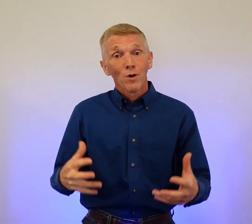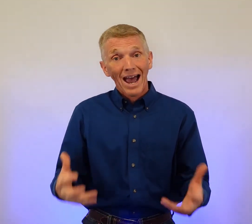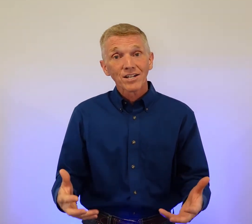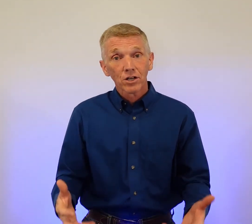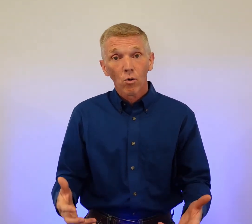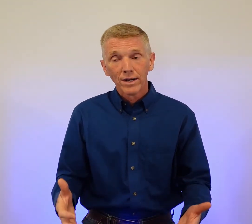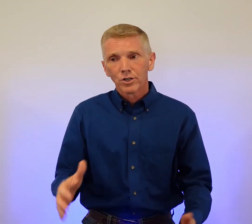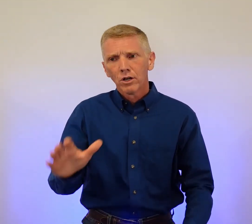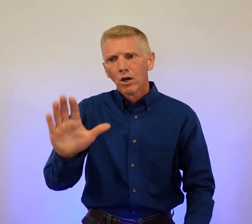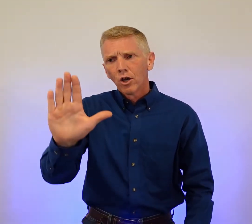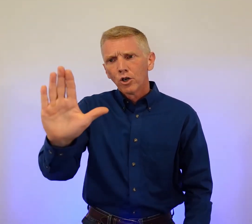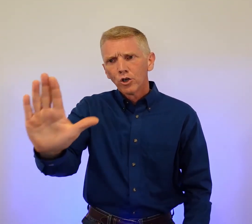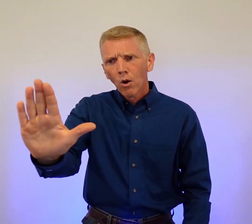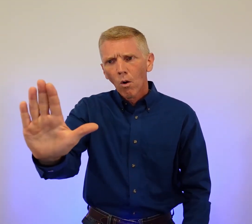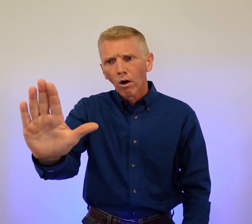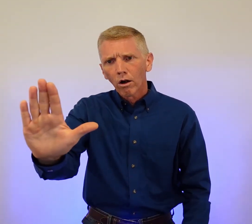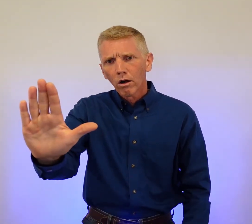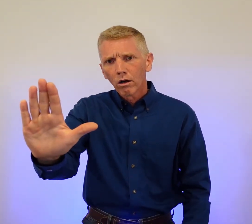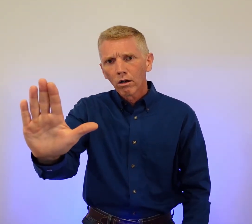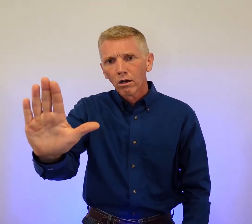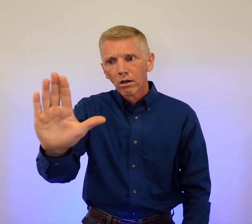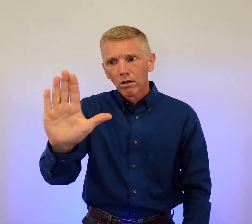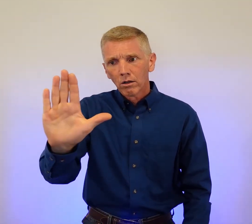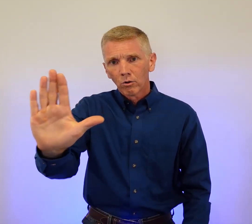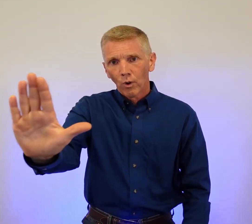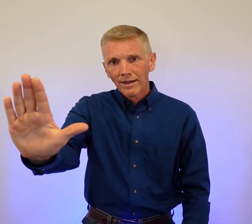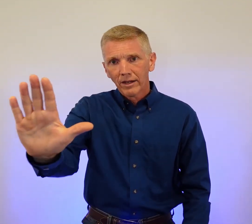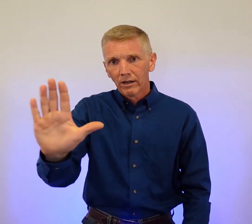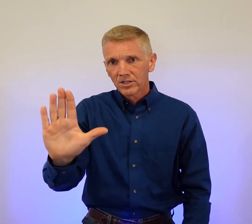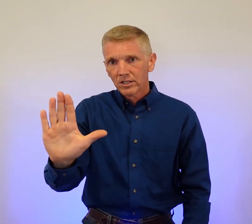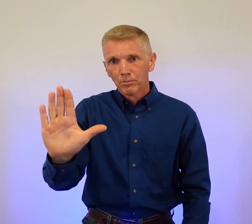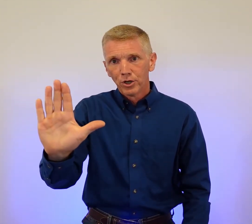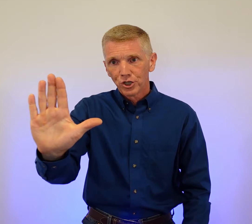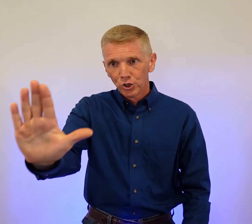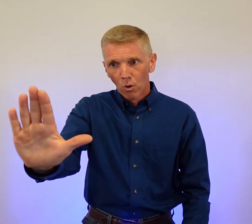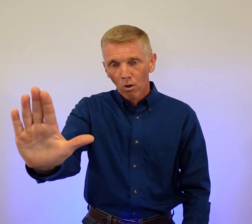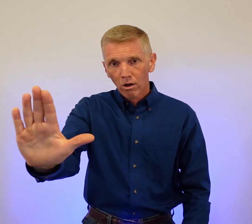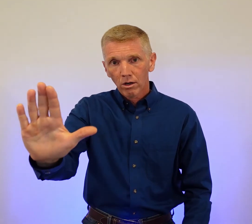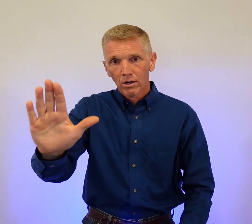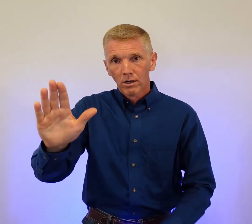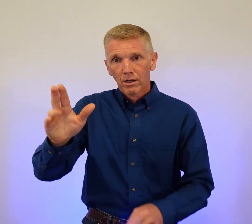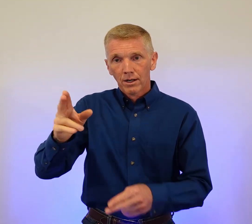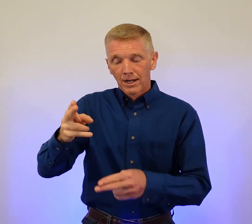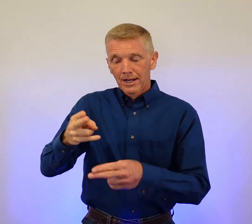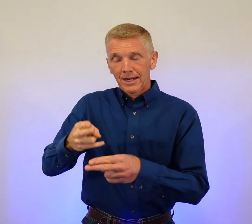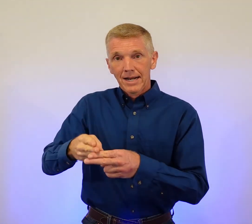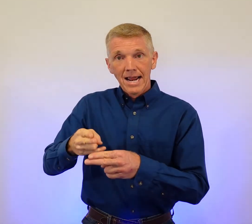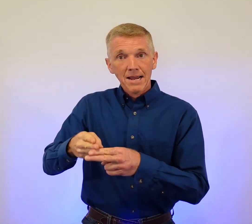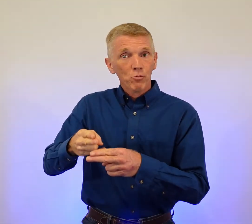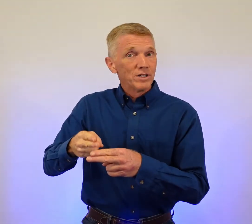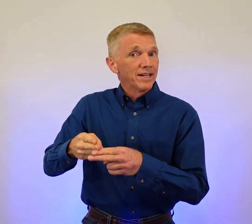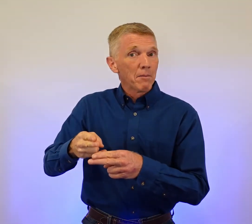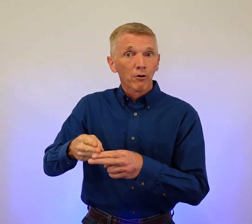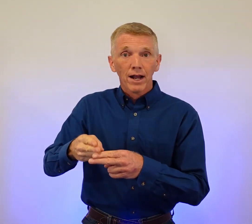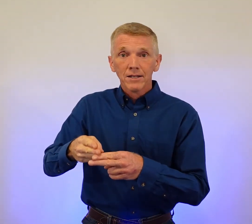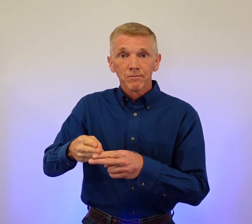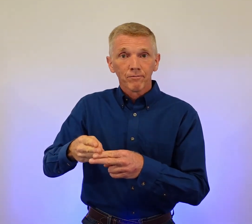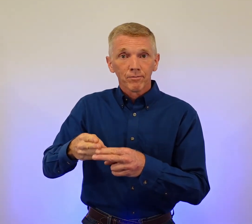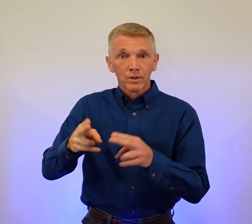ask a question, your, right there, a single push, your name, we did name already,